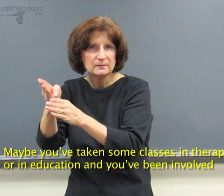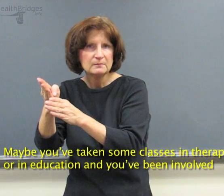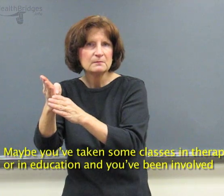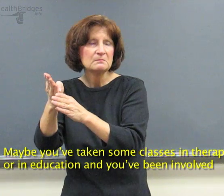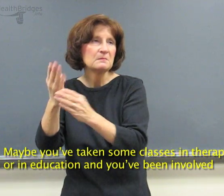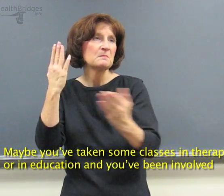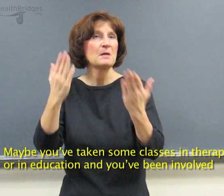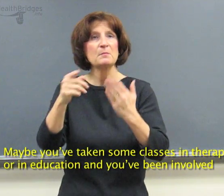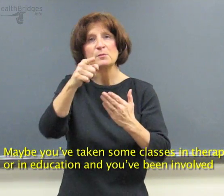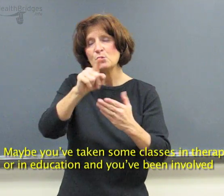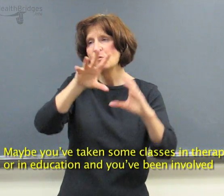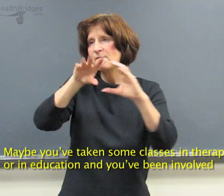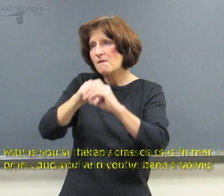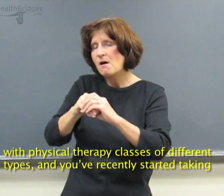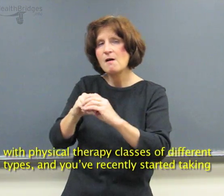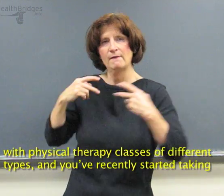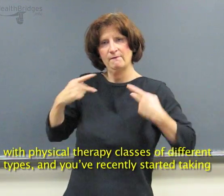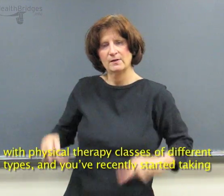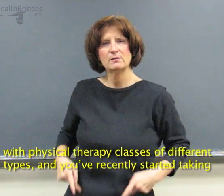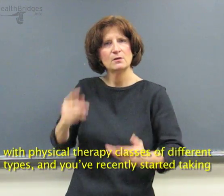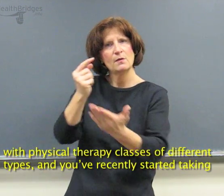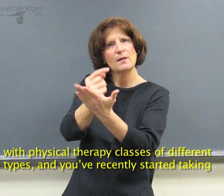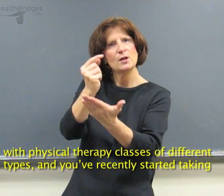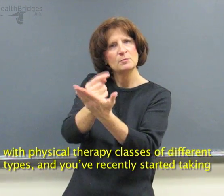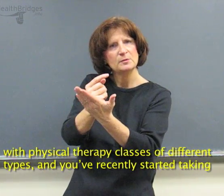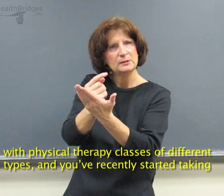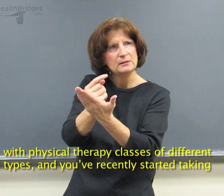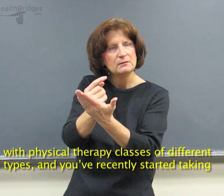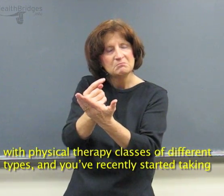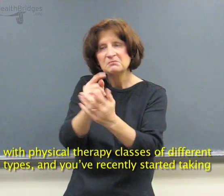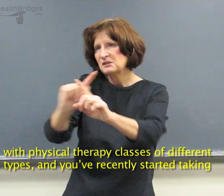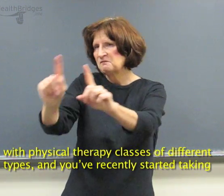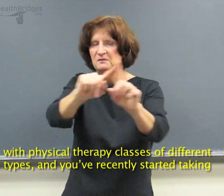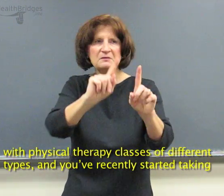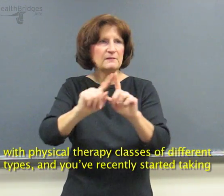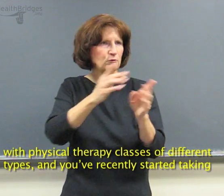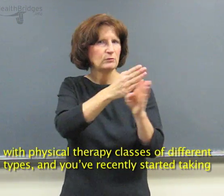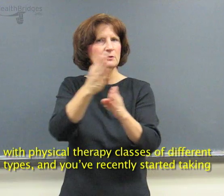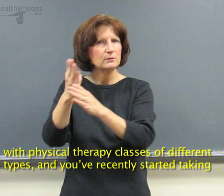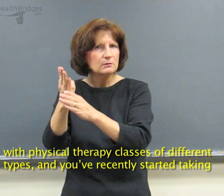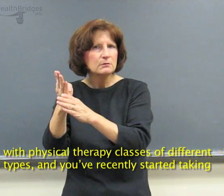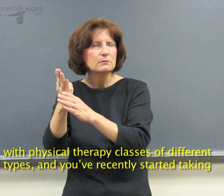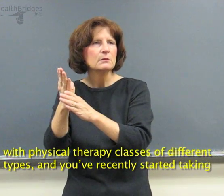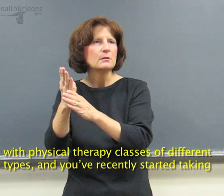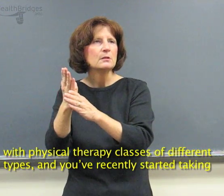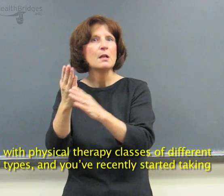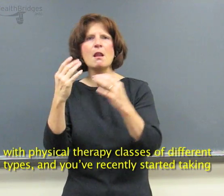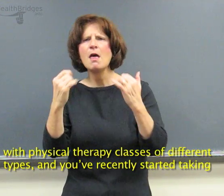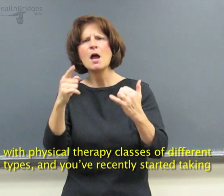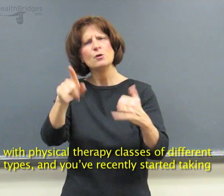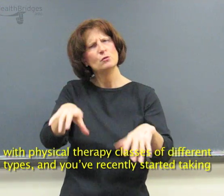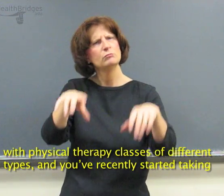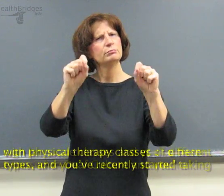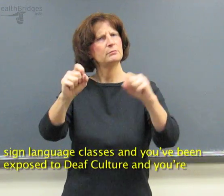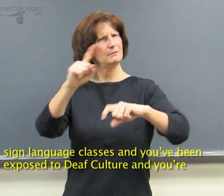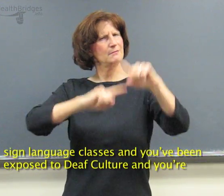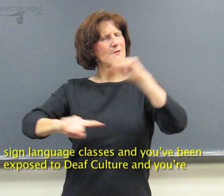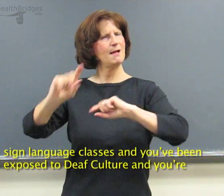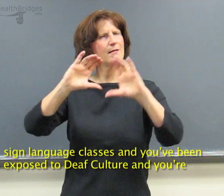in education, and you've been involved with physical therapy classes of different types.